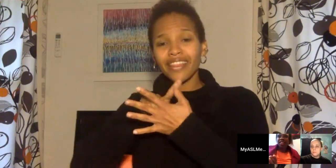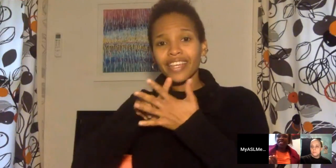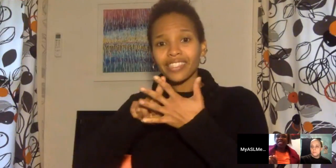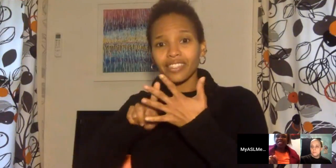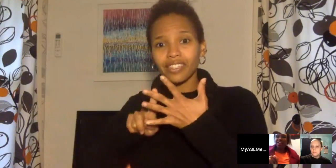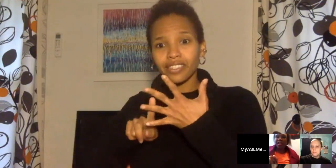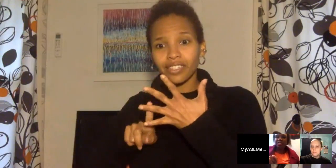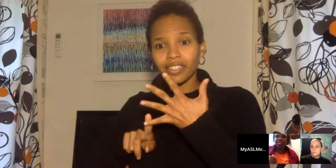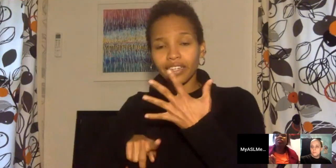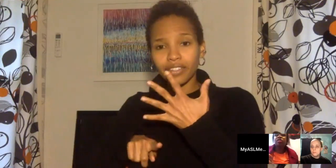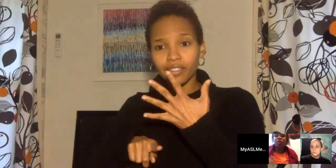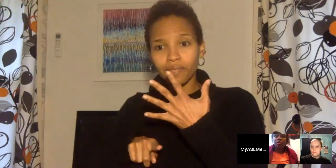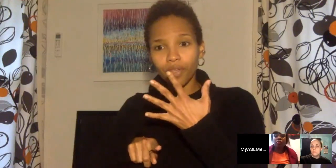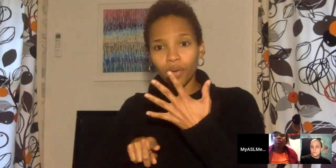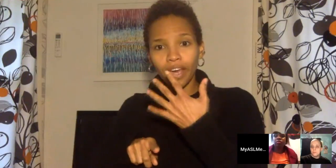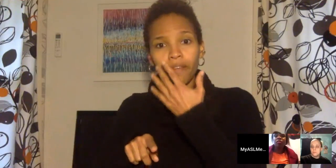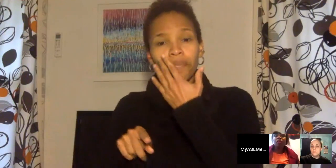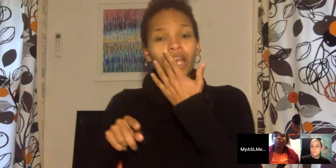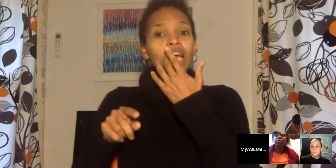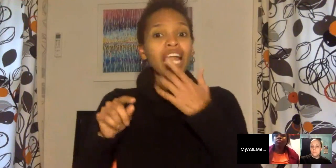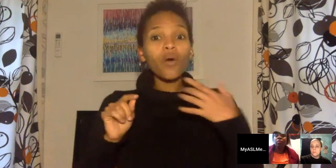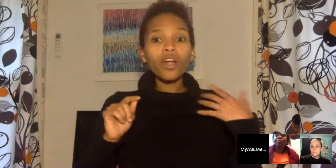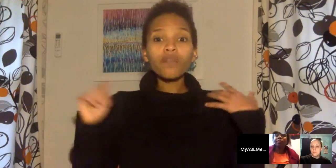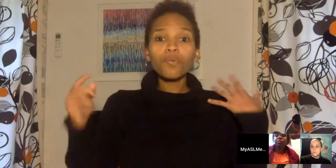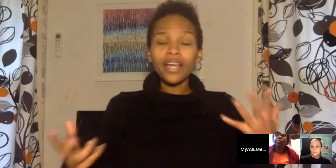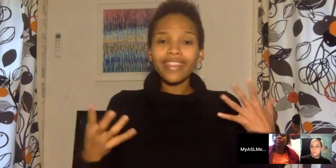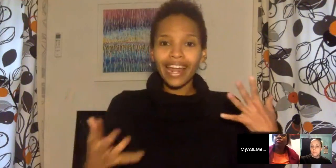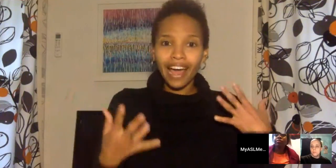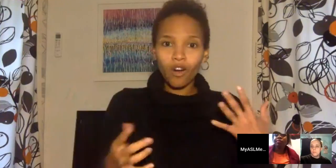this. Okay? And I wanted to point that out